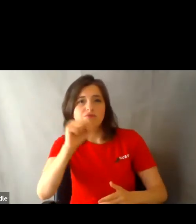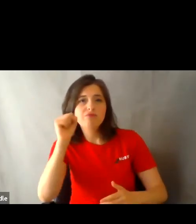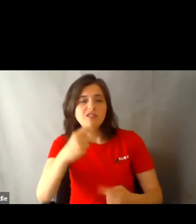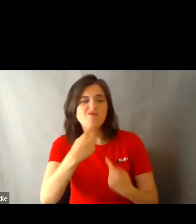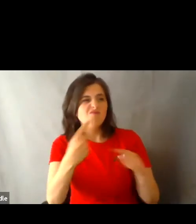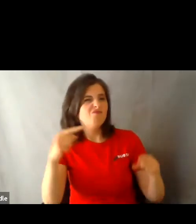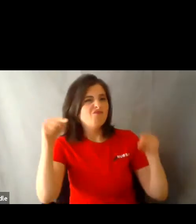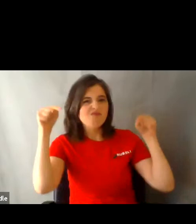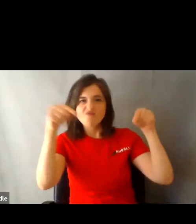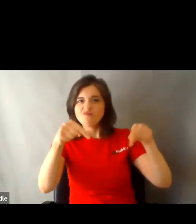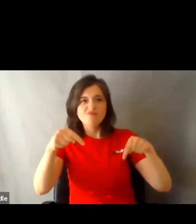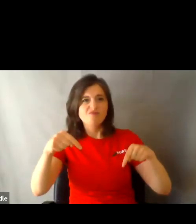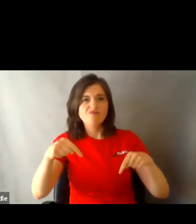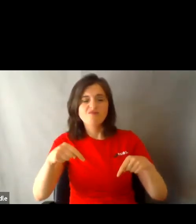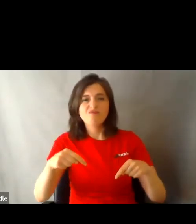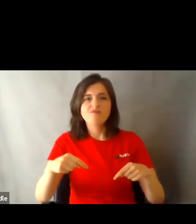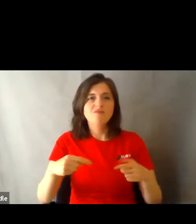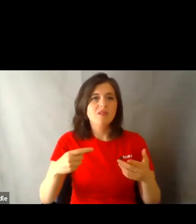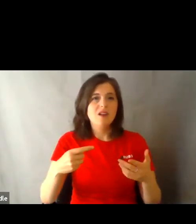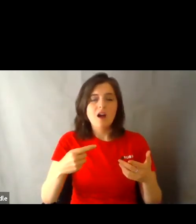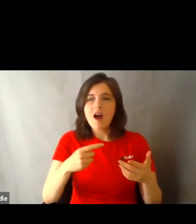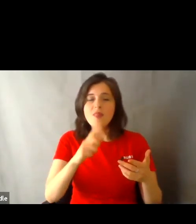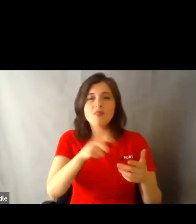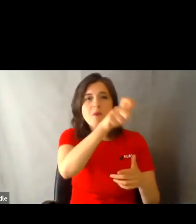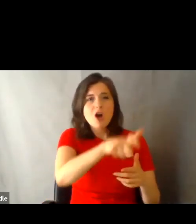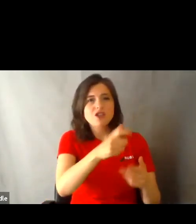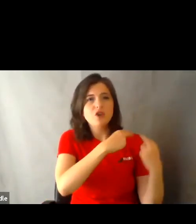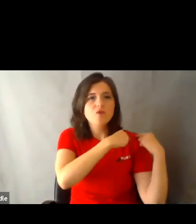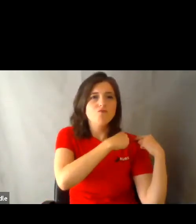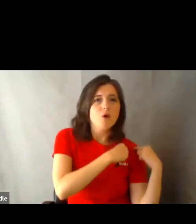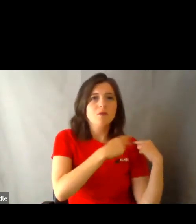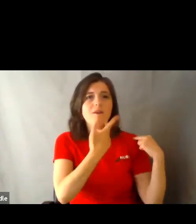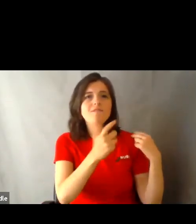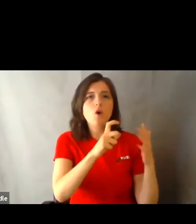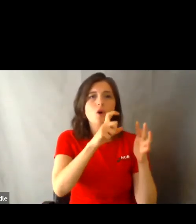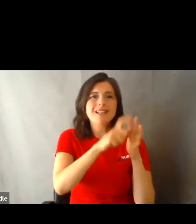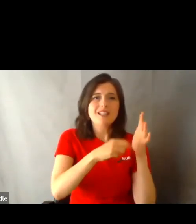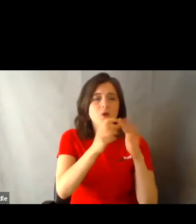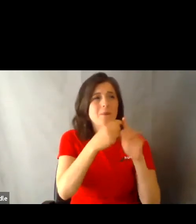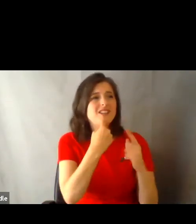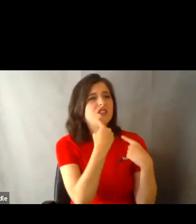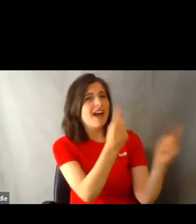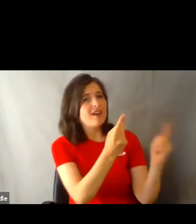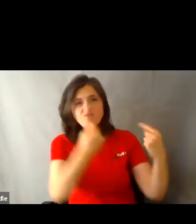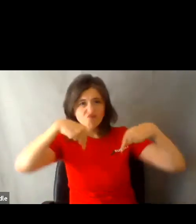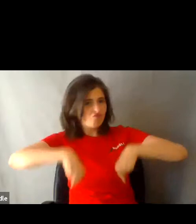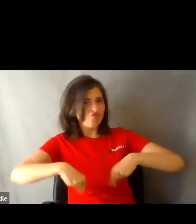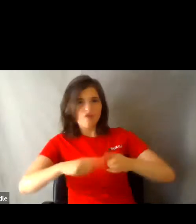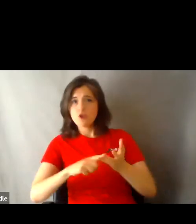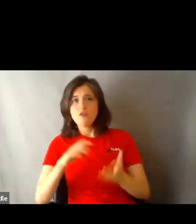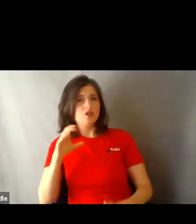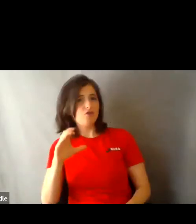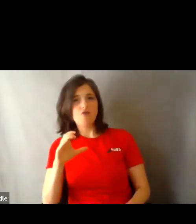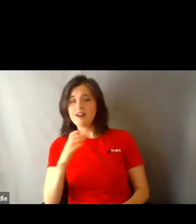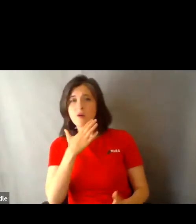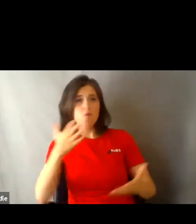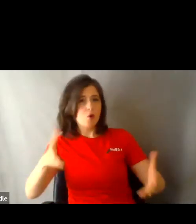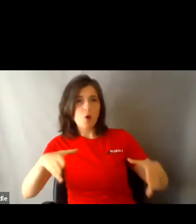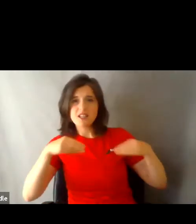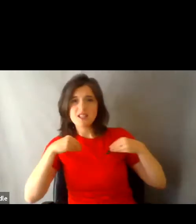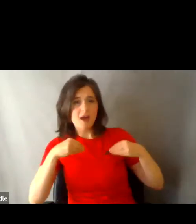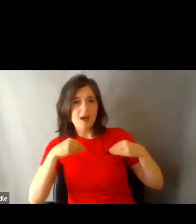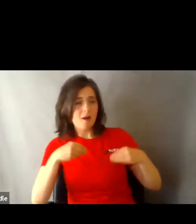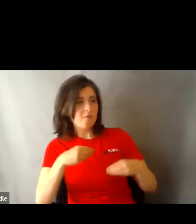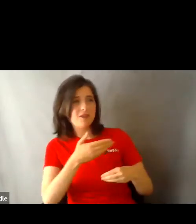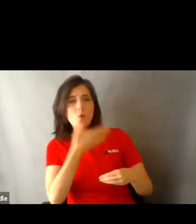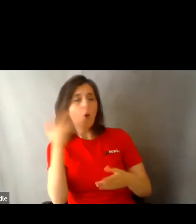disgraceful person who's in charge of the DWP now, to tell them that we're not going to have universal credit, that we're not going to